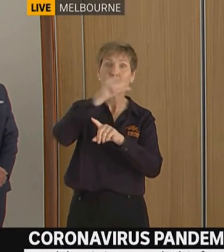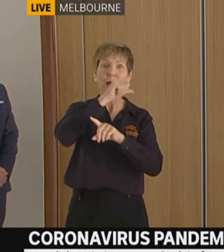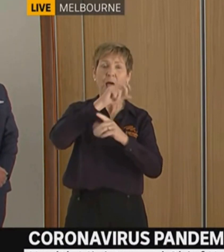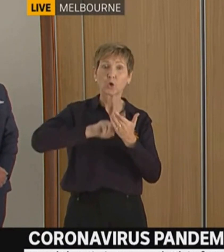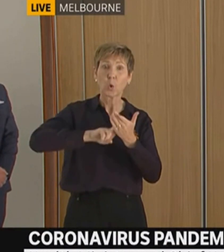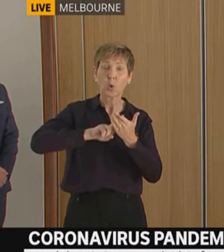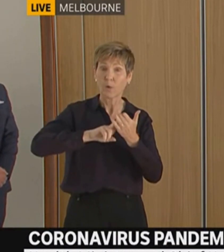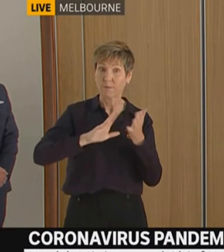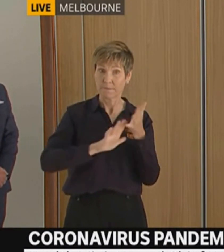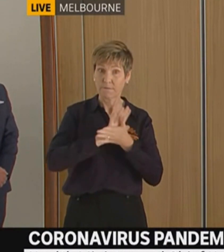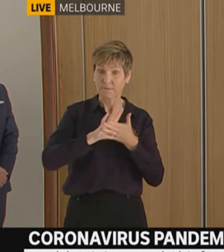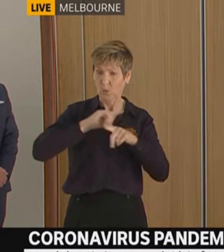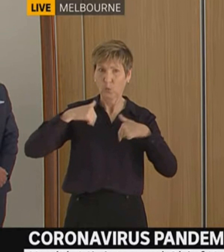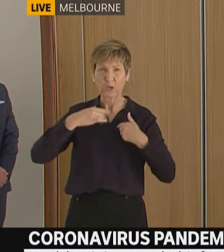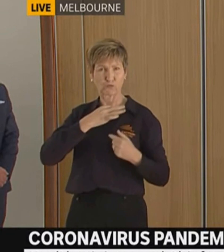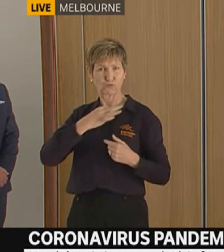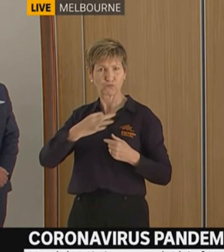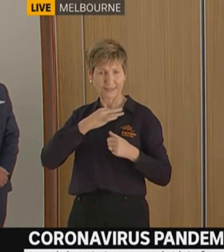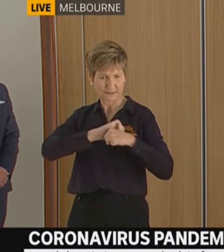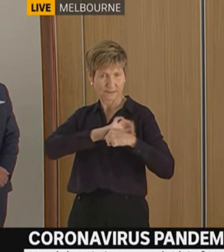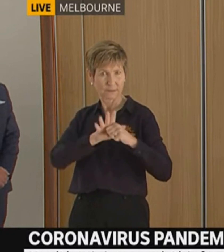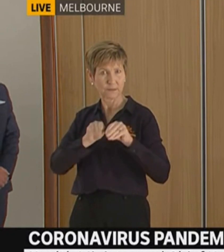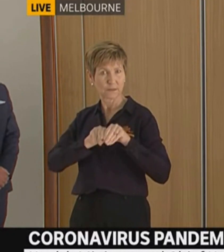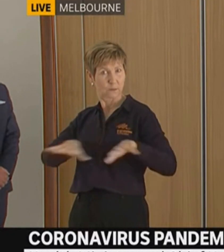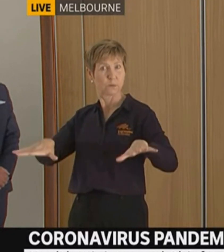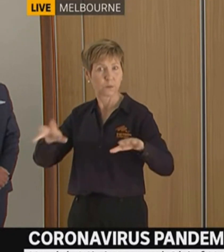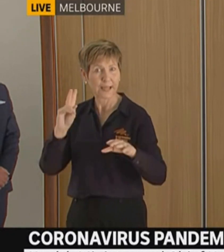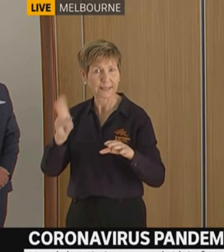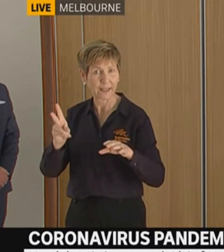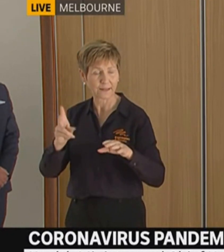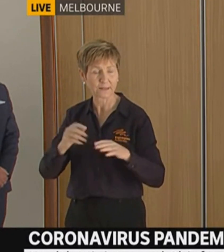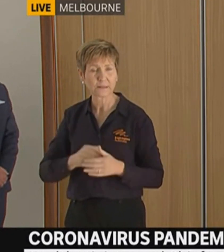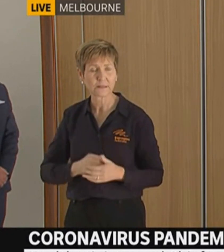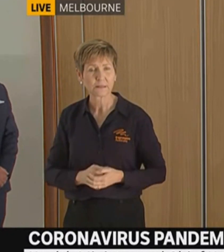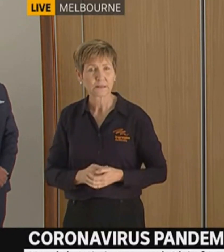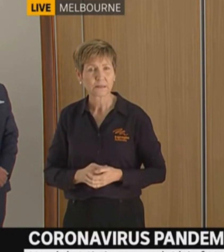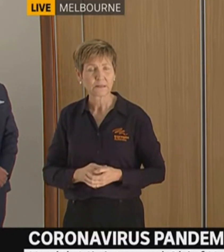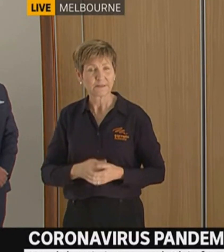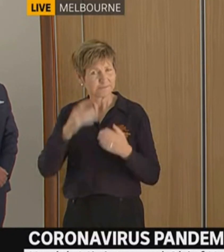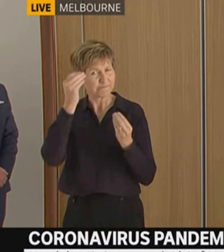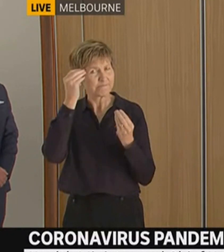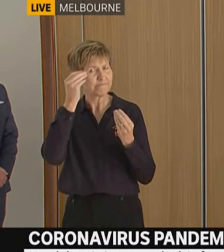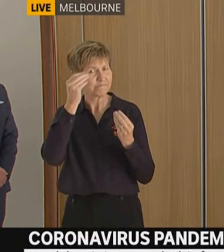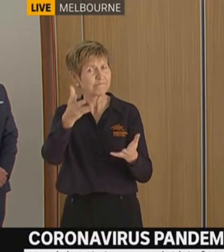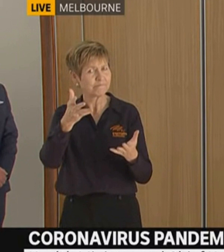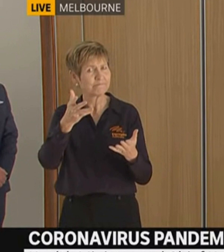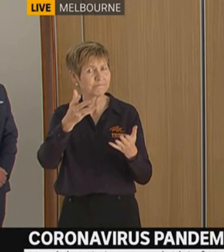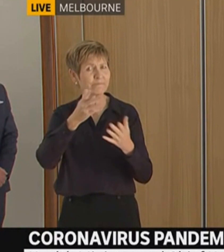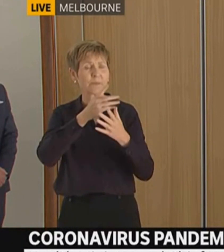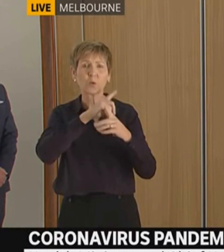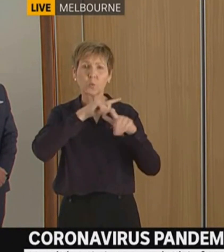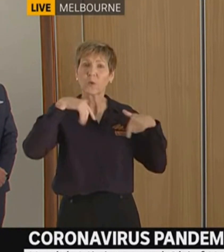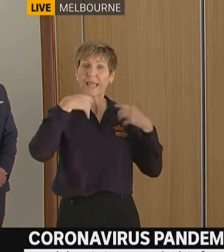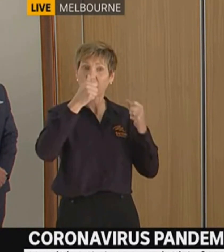transmission. The Australian Health Protection Principal Committee met just before today, this